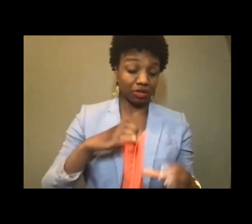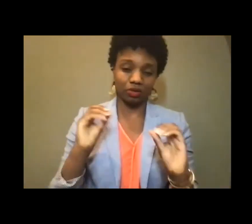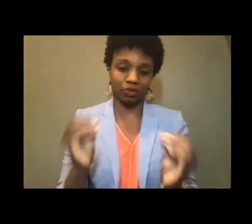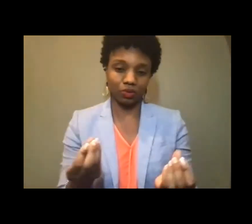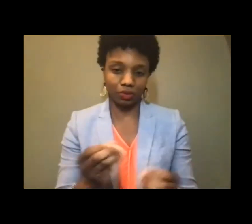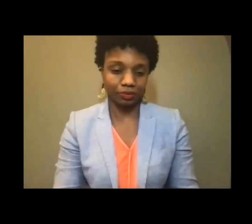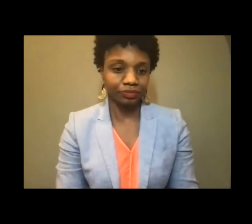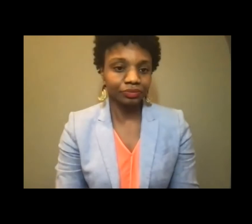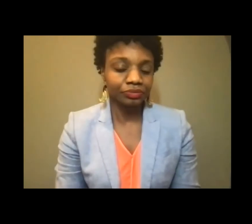a